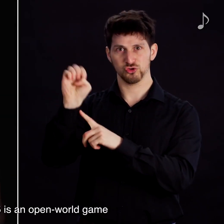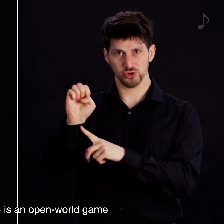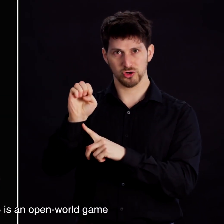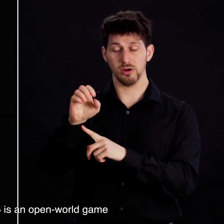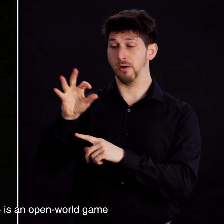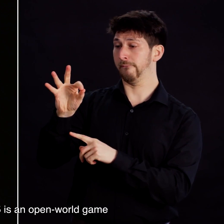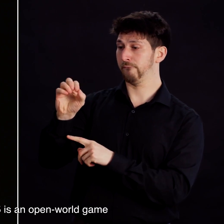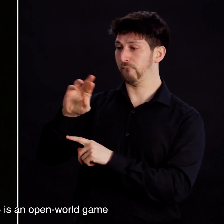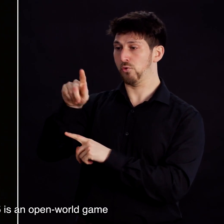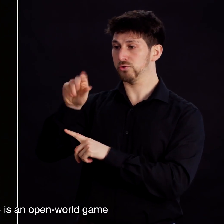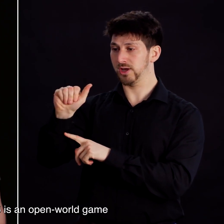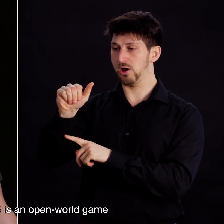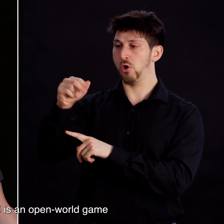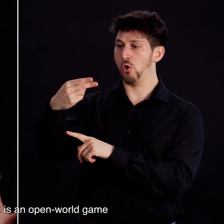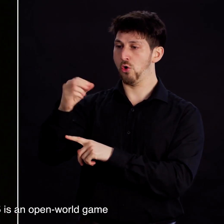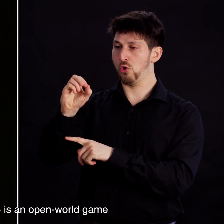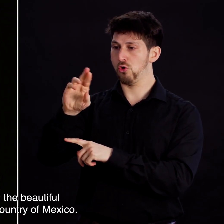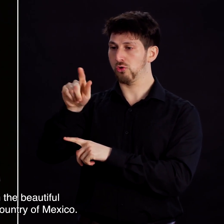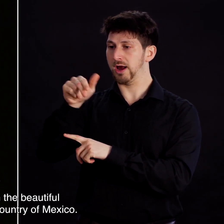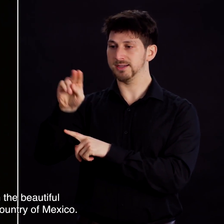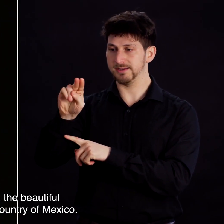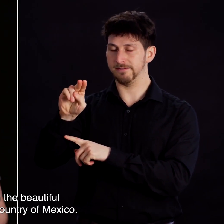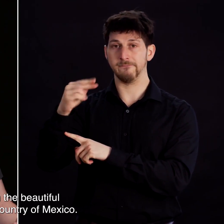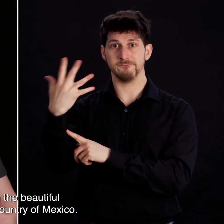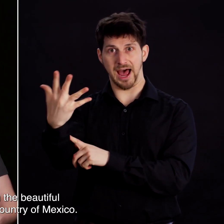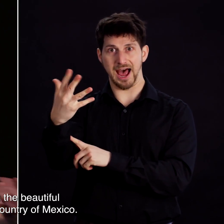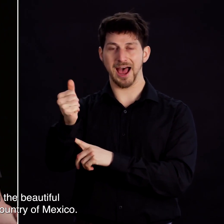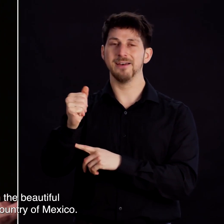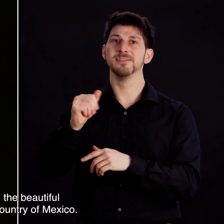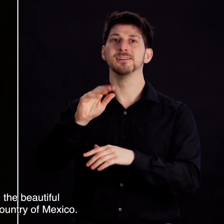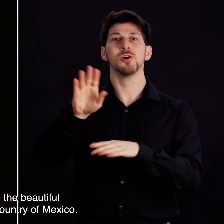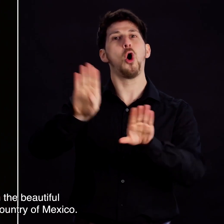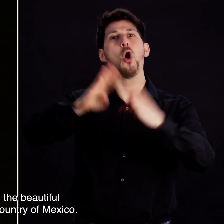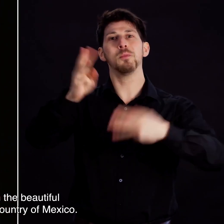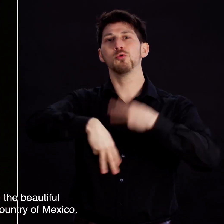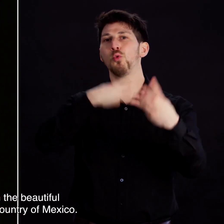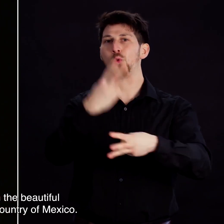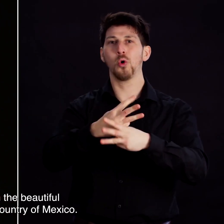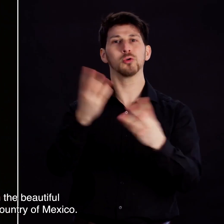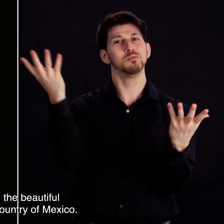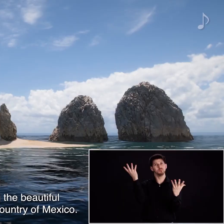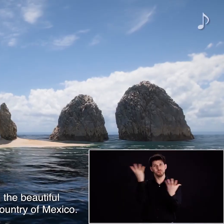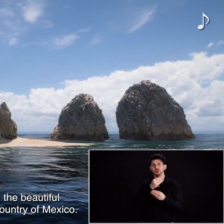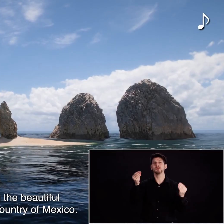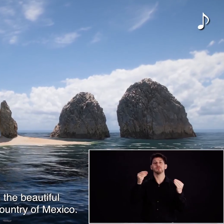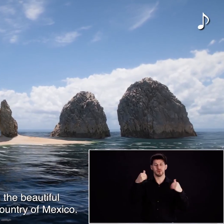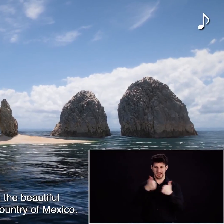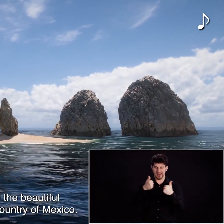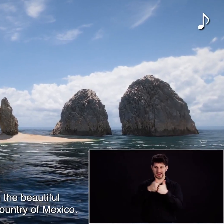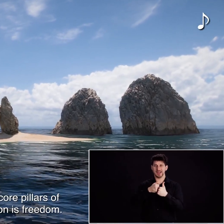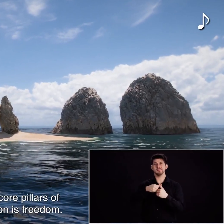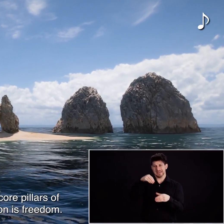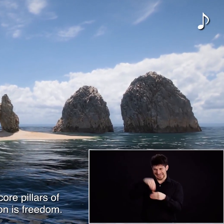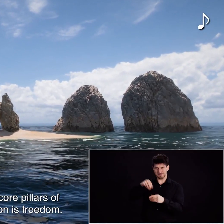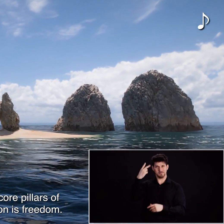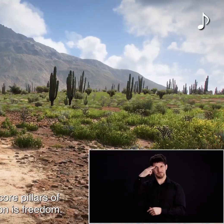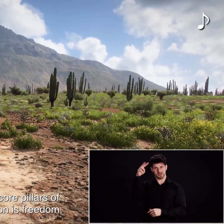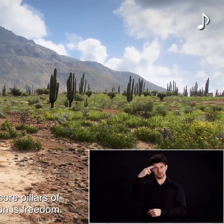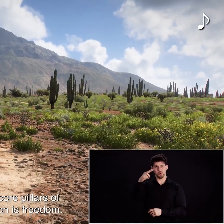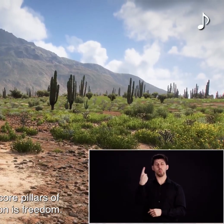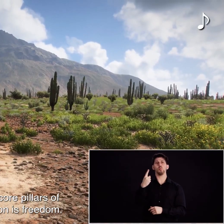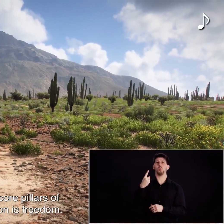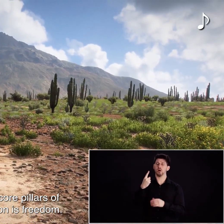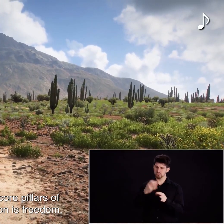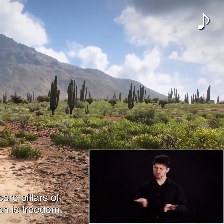Forza Horizon 5 is an open world game set in the beautiful, diverse country of Mexico. One of the core